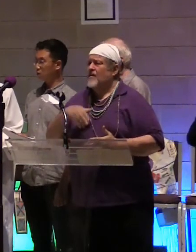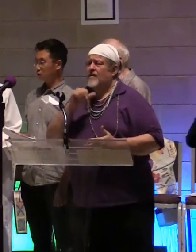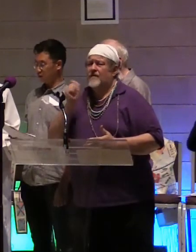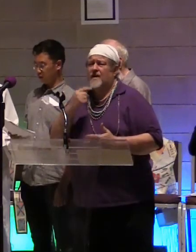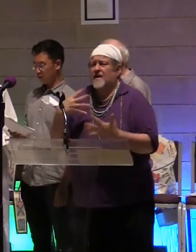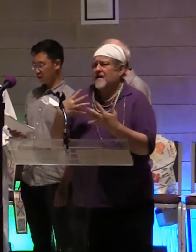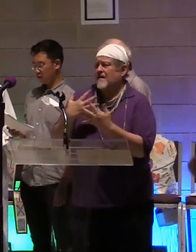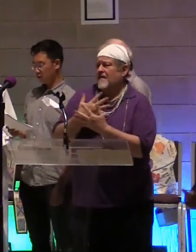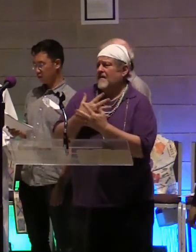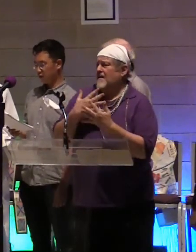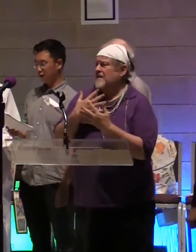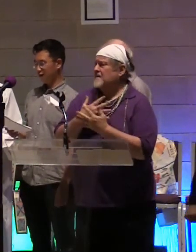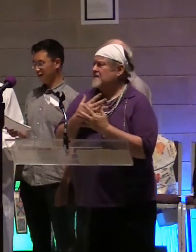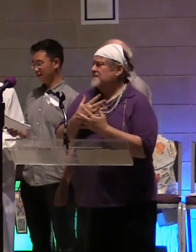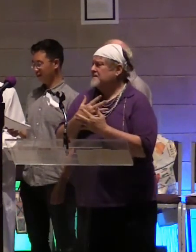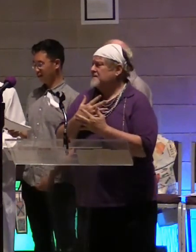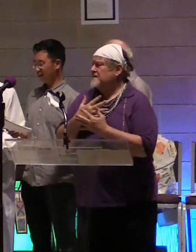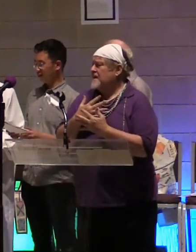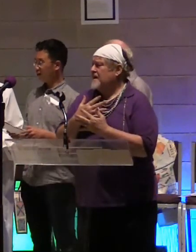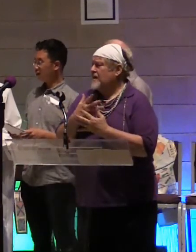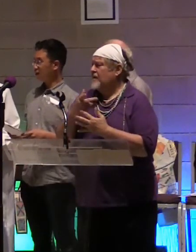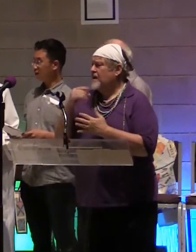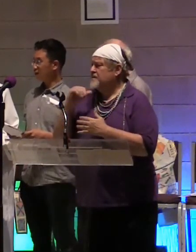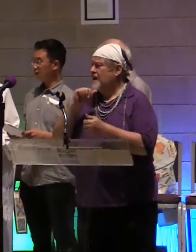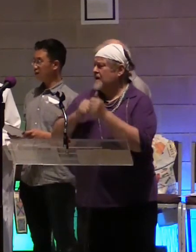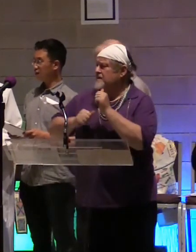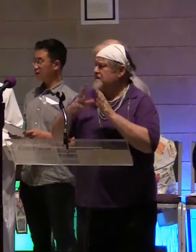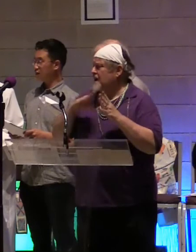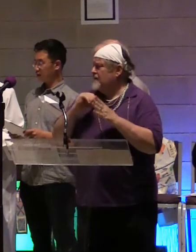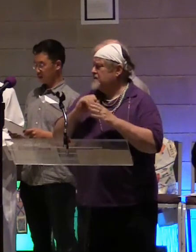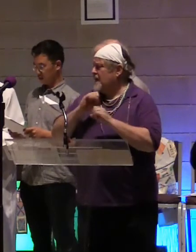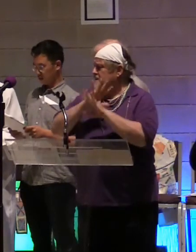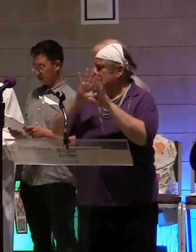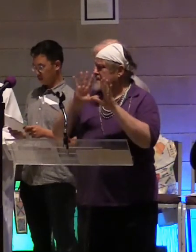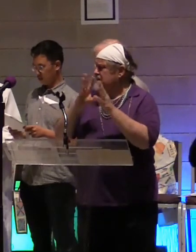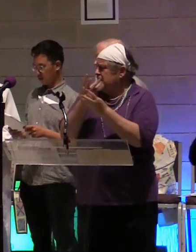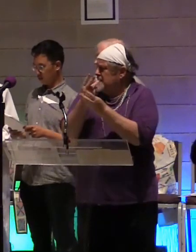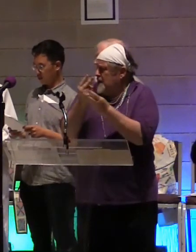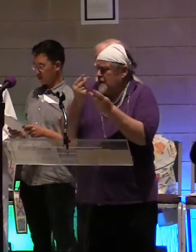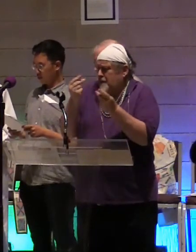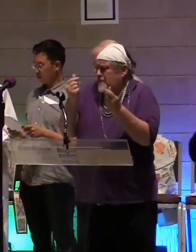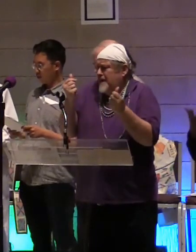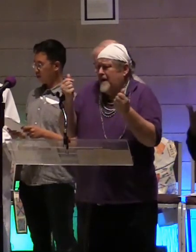Don't fear, even though it's like the sun just